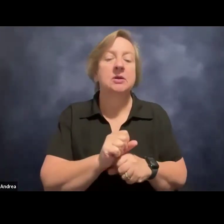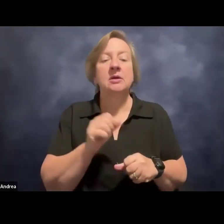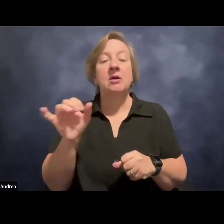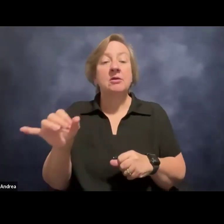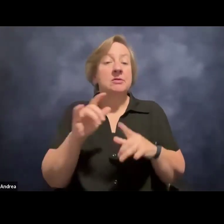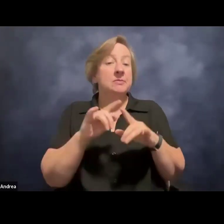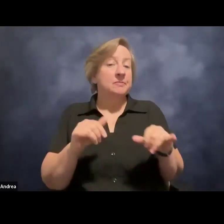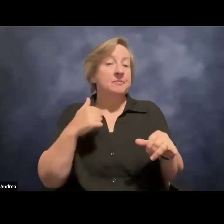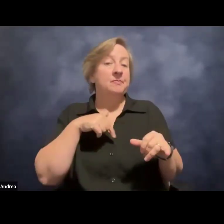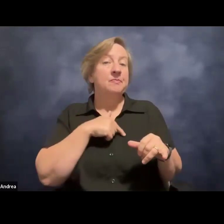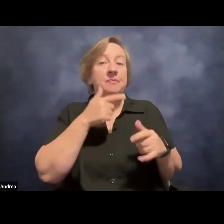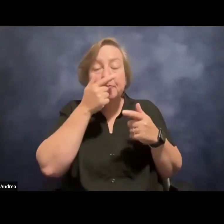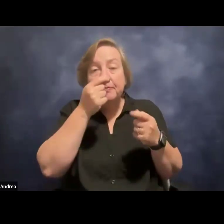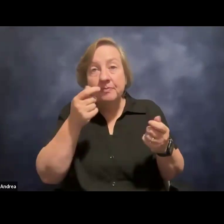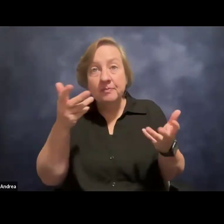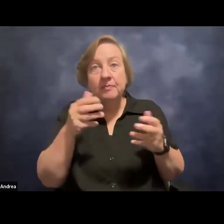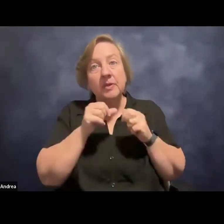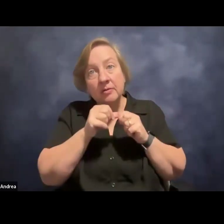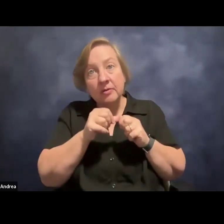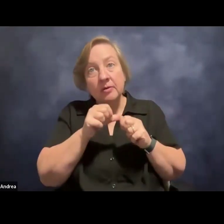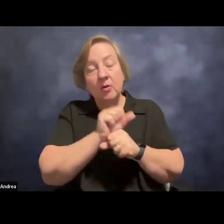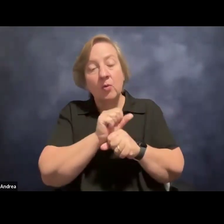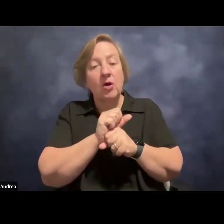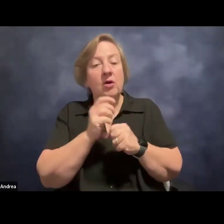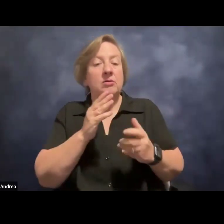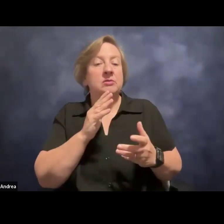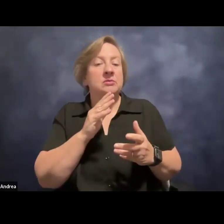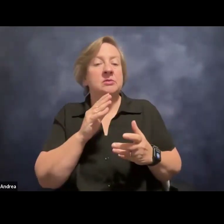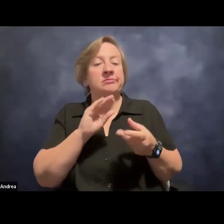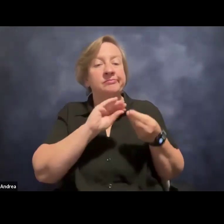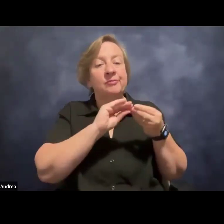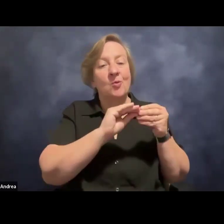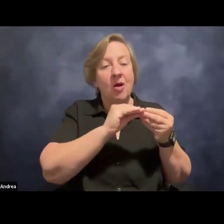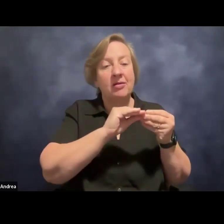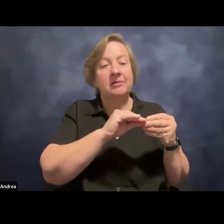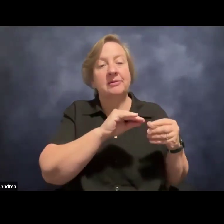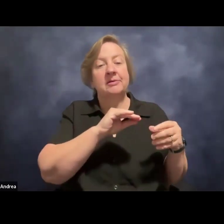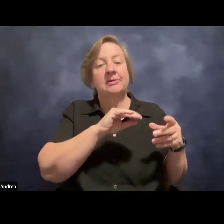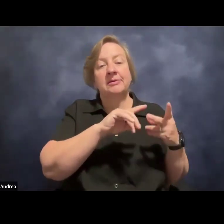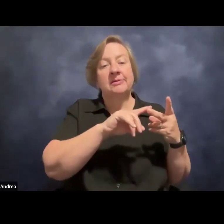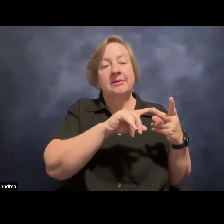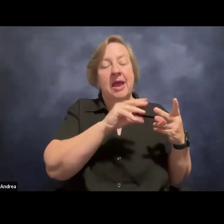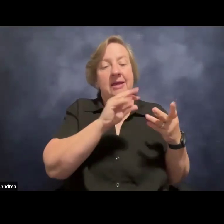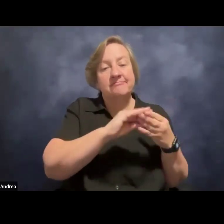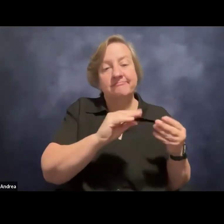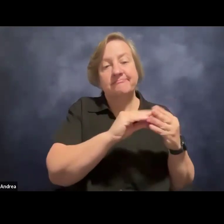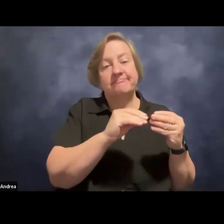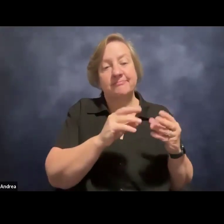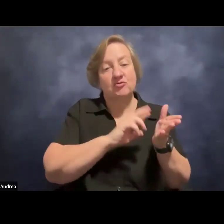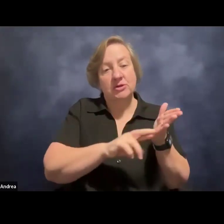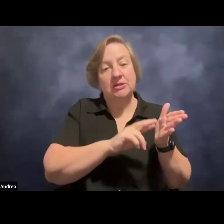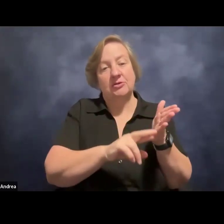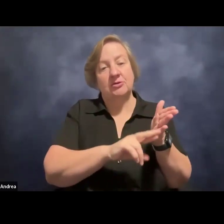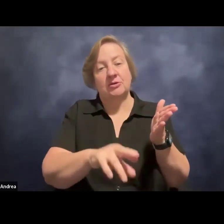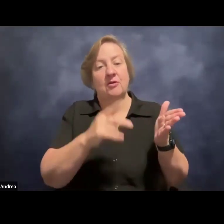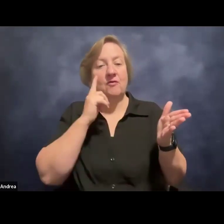in continuing ongoing work for the type of qualitative research that kind of was done in the lived experiences subcommittee.